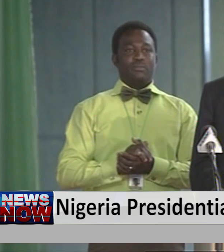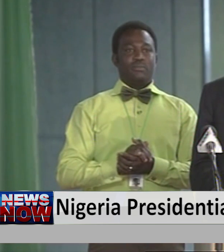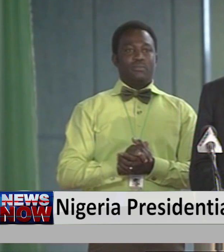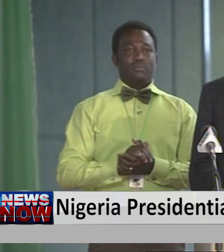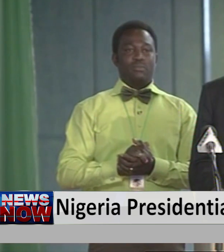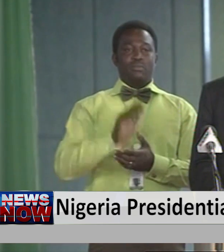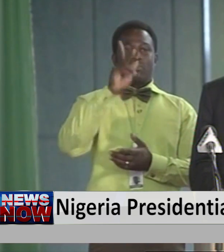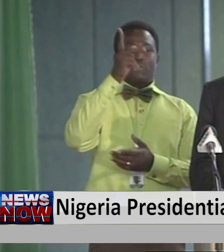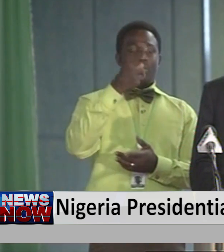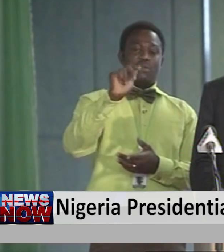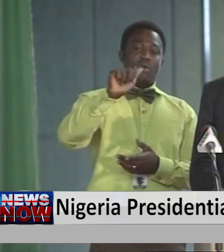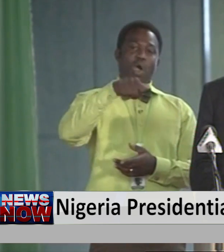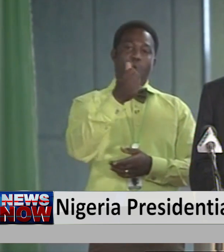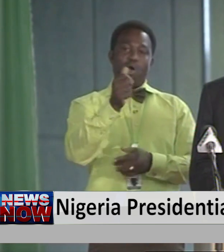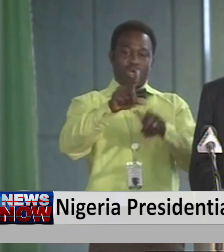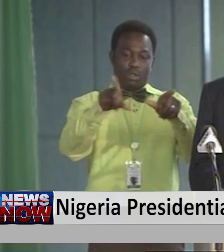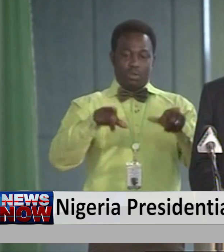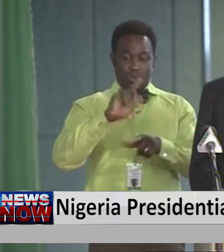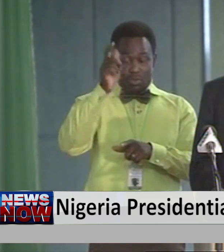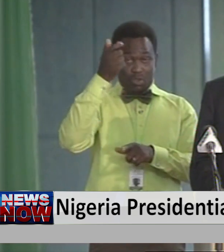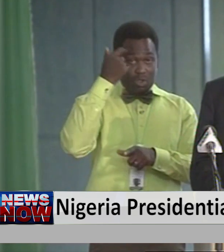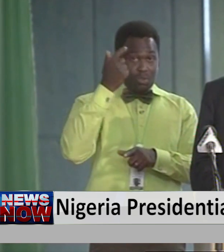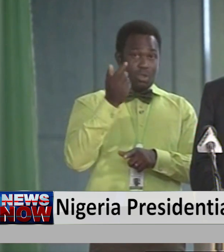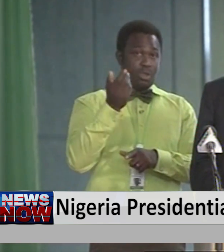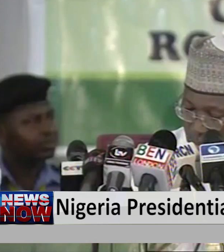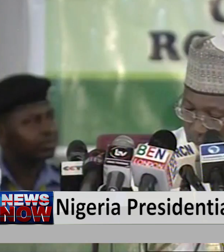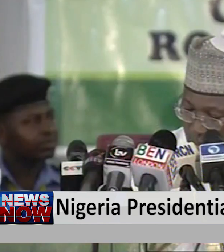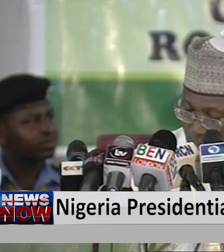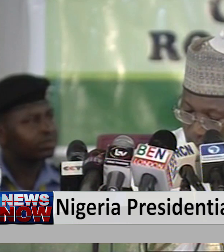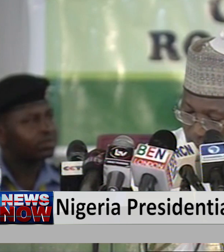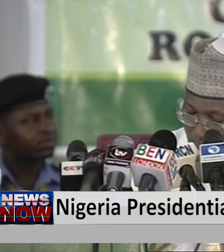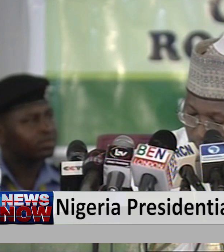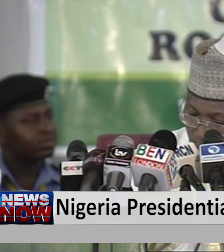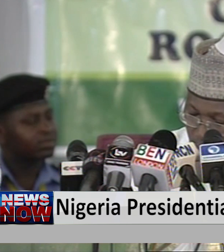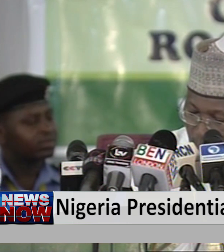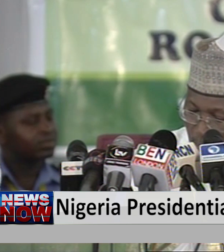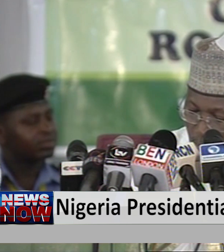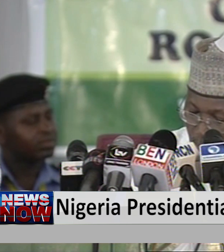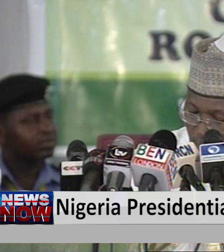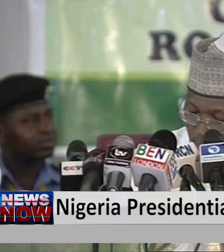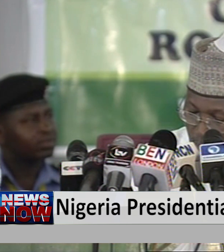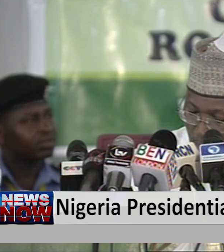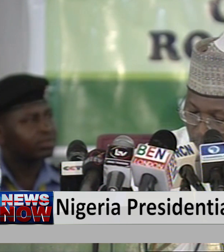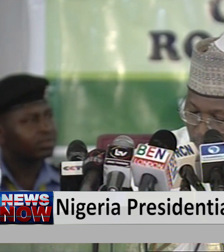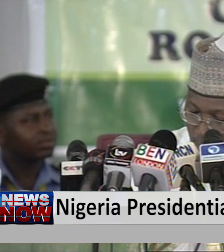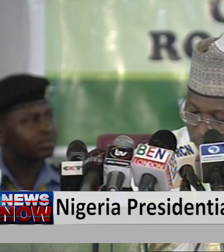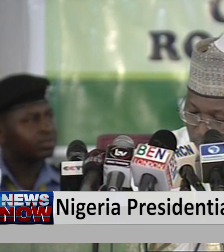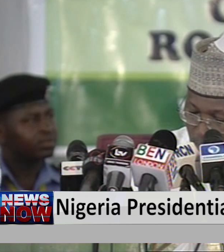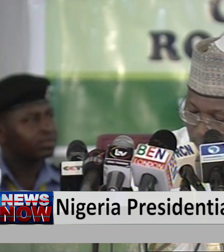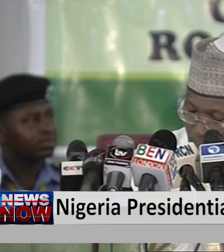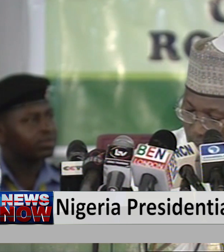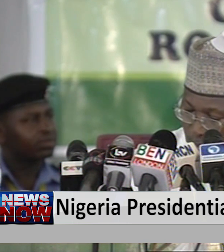The other local government was Abeokuta North. One polling